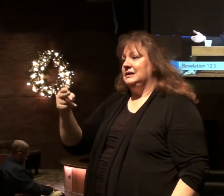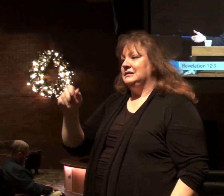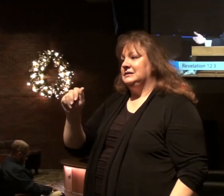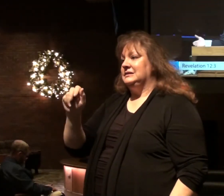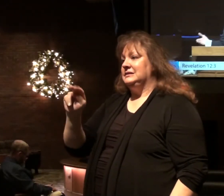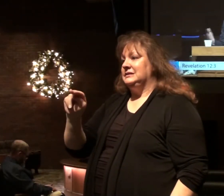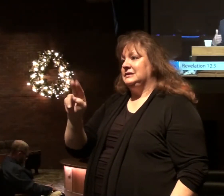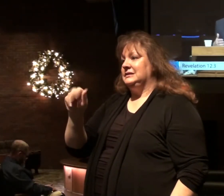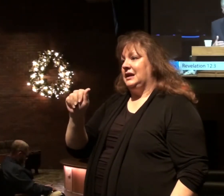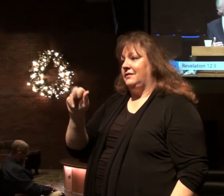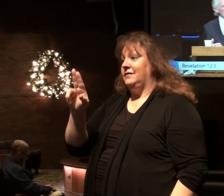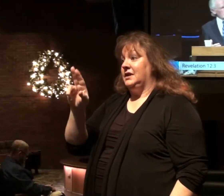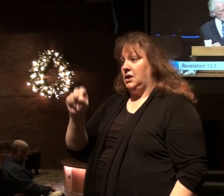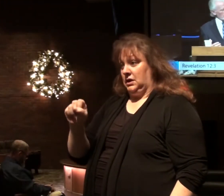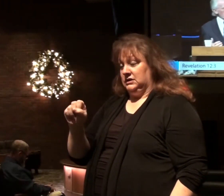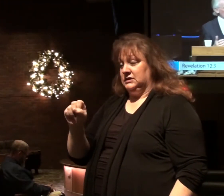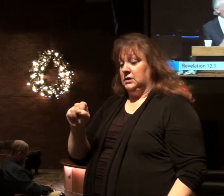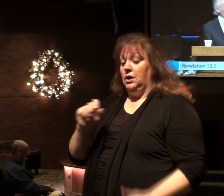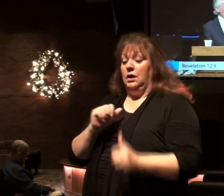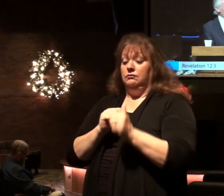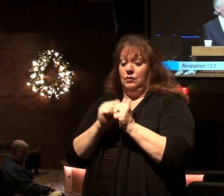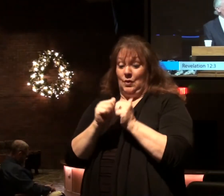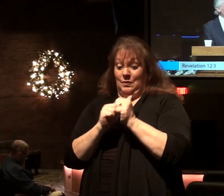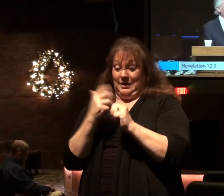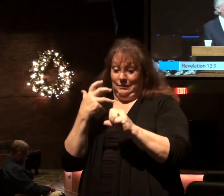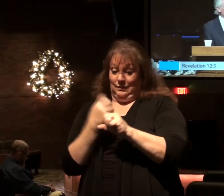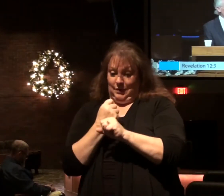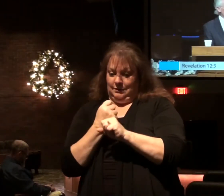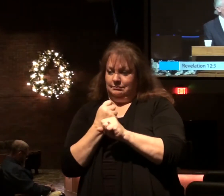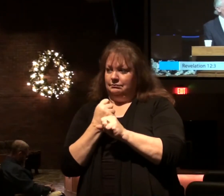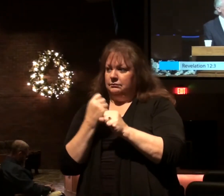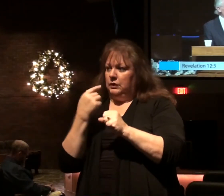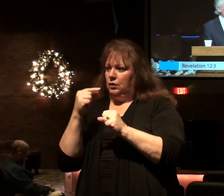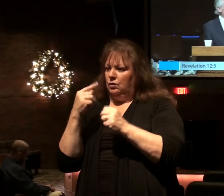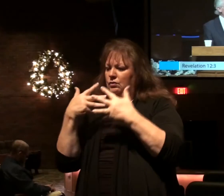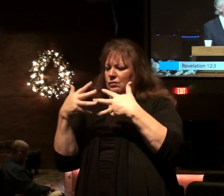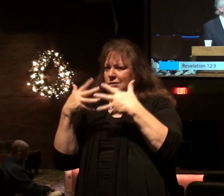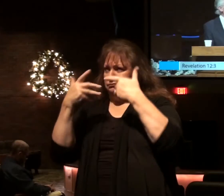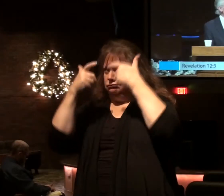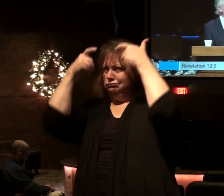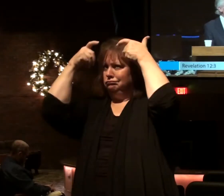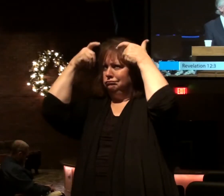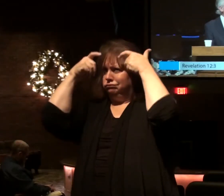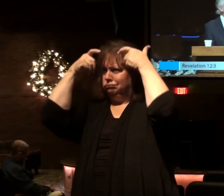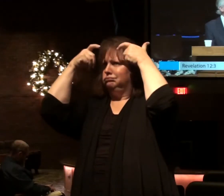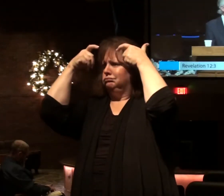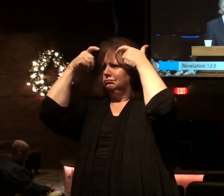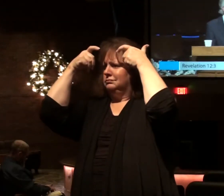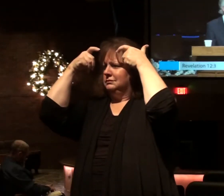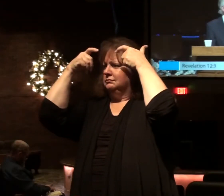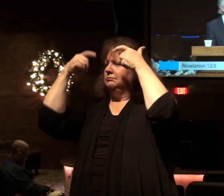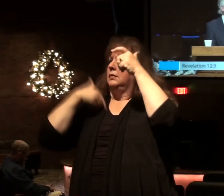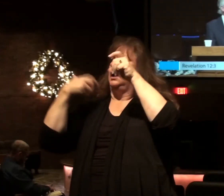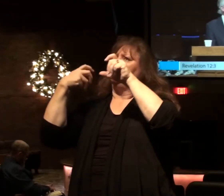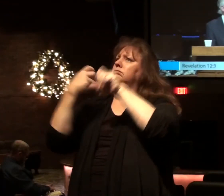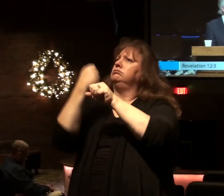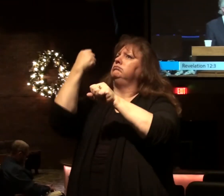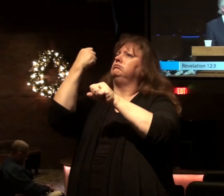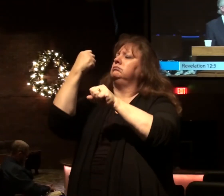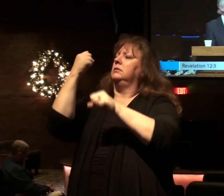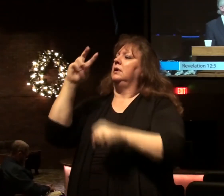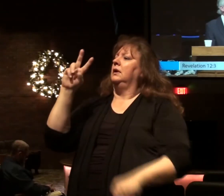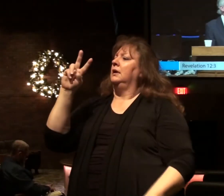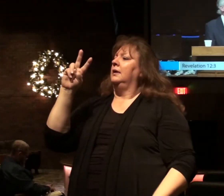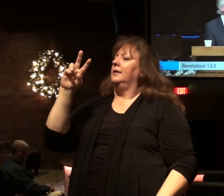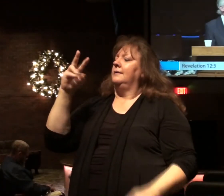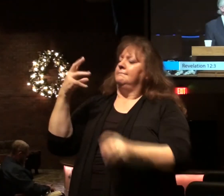crown you got if you won an Olympic event, for example. You won a race, or you were a victor. It's the